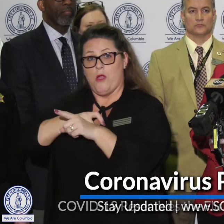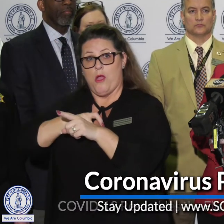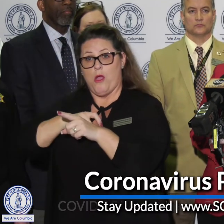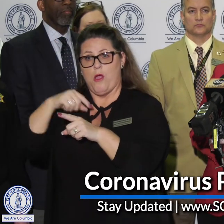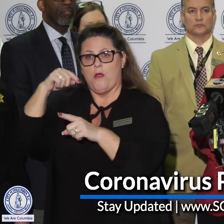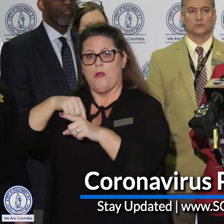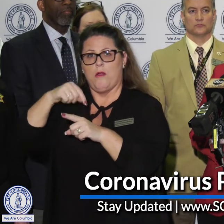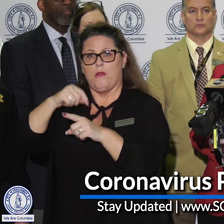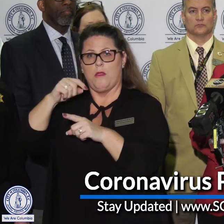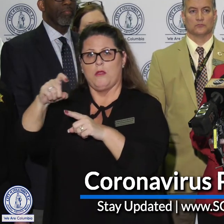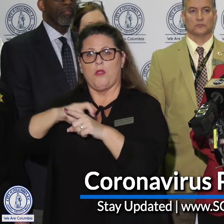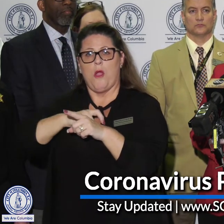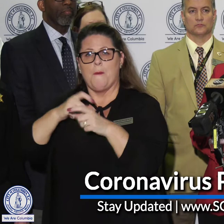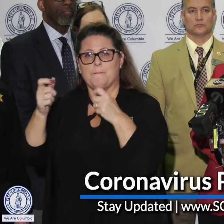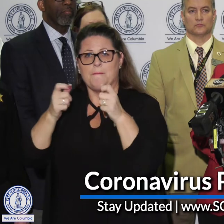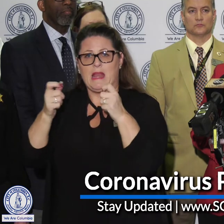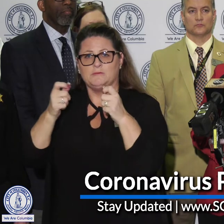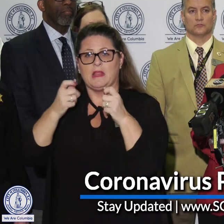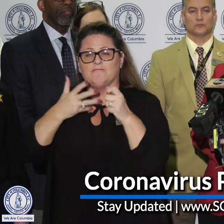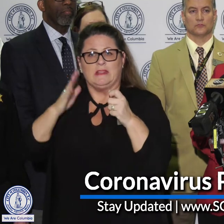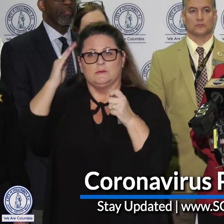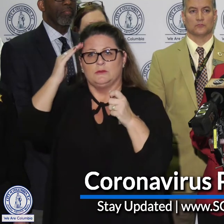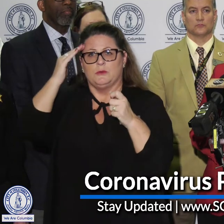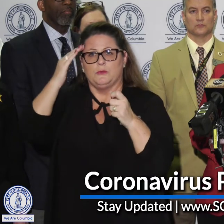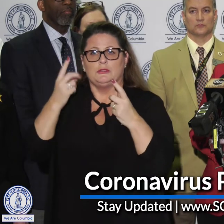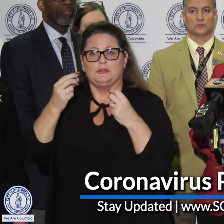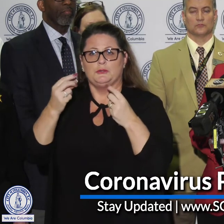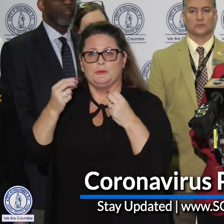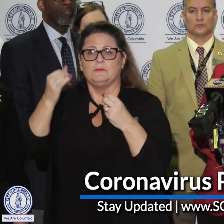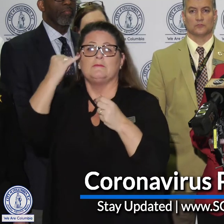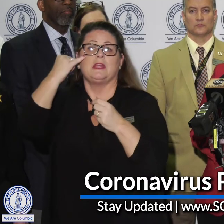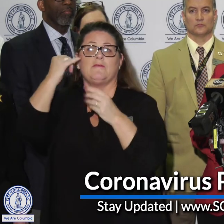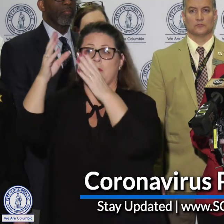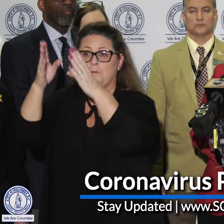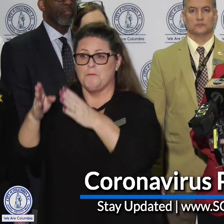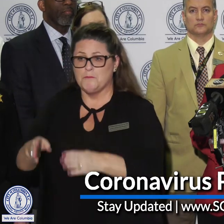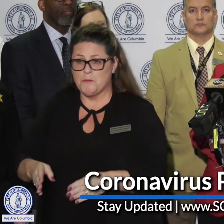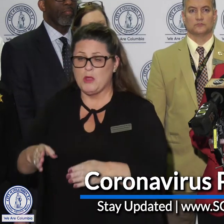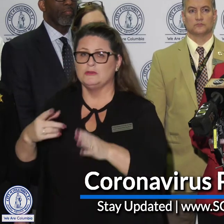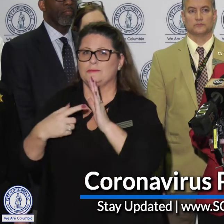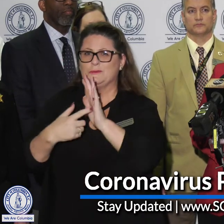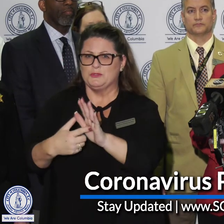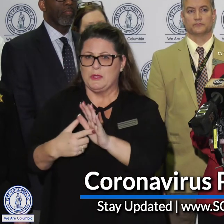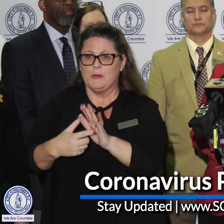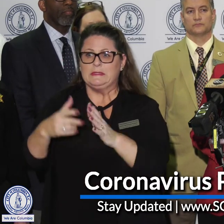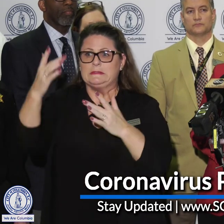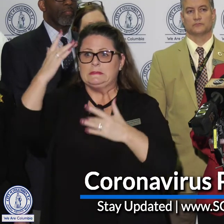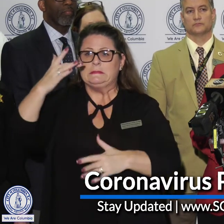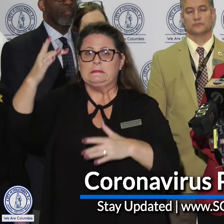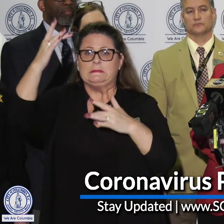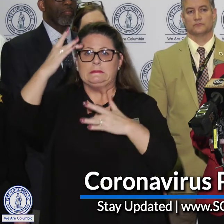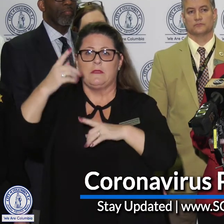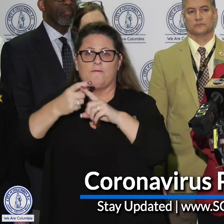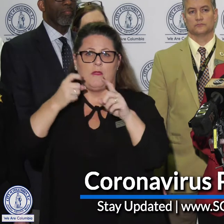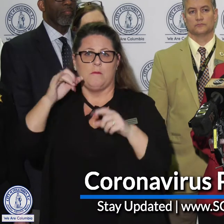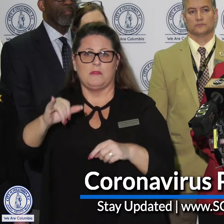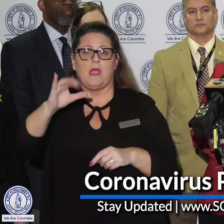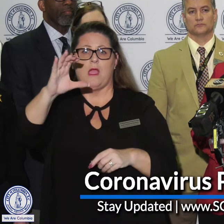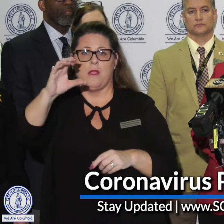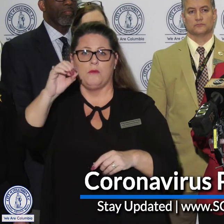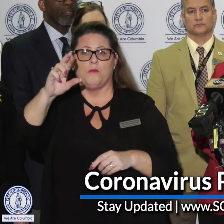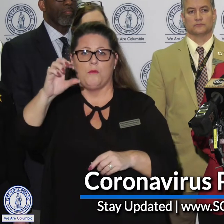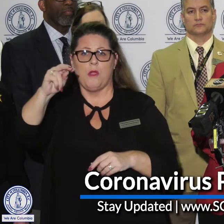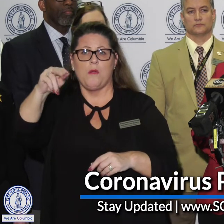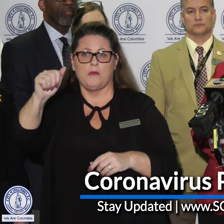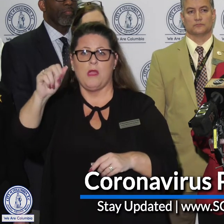management system is already in place if people or citizens are exhibiting signs of the coronavirus symptoms.